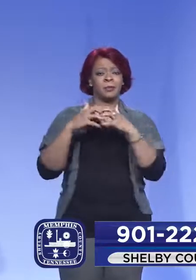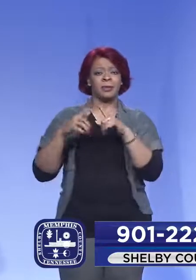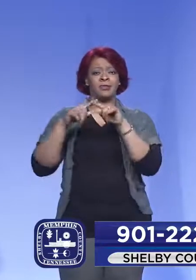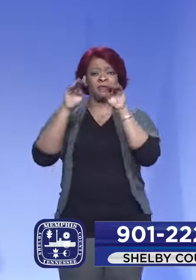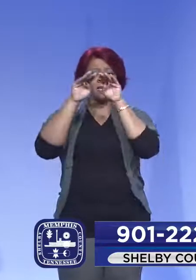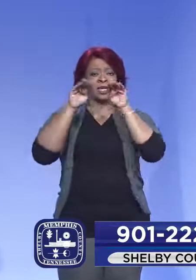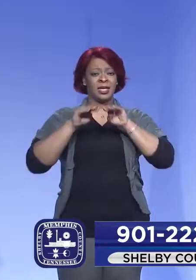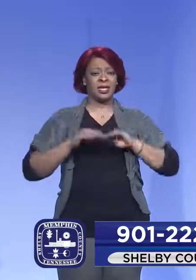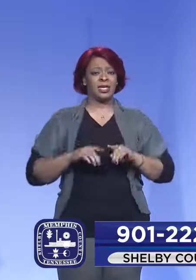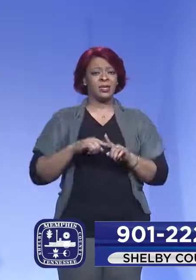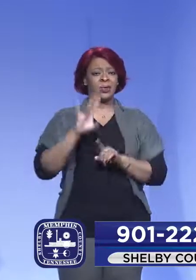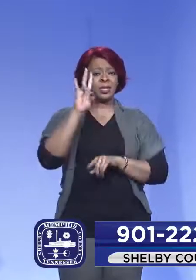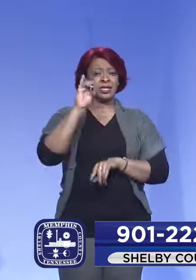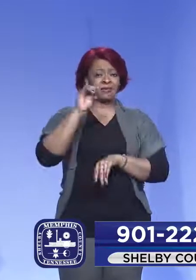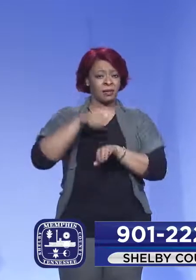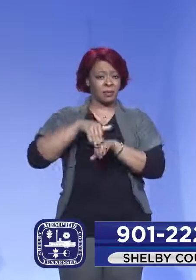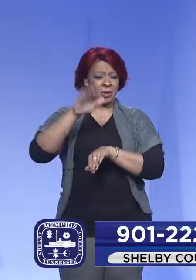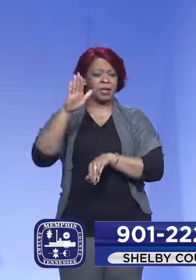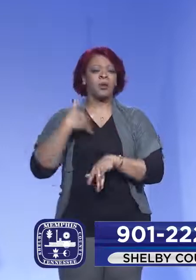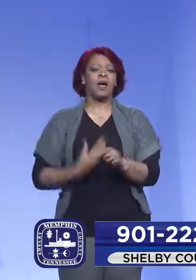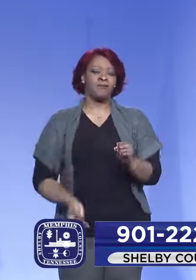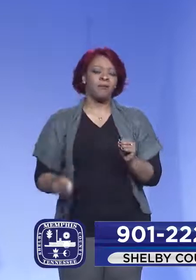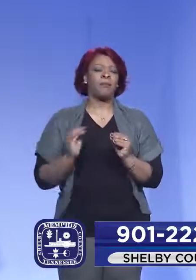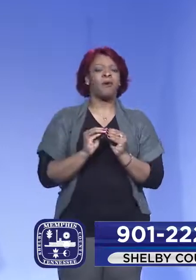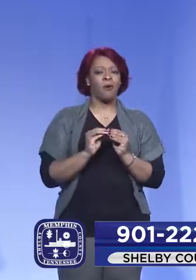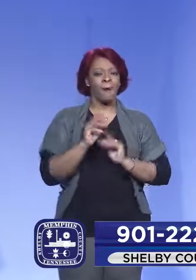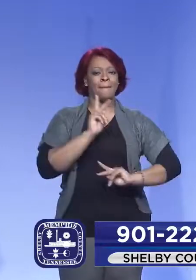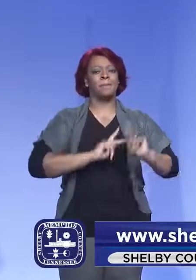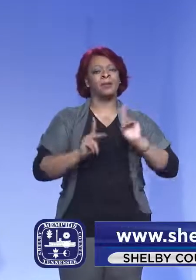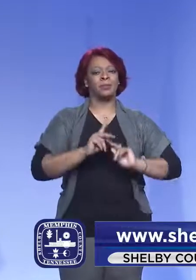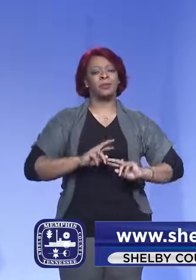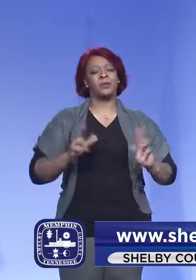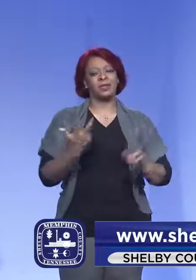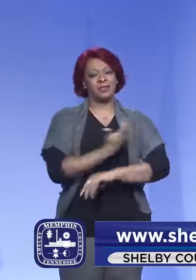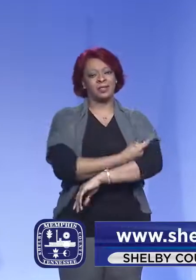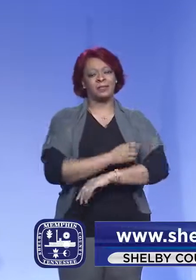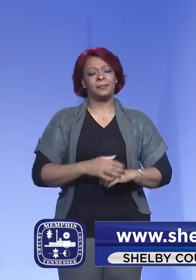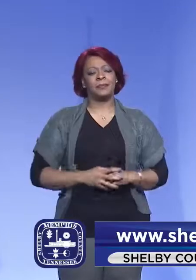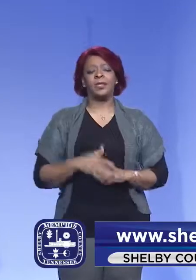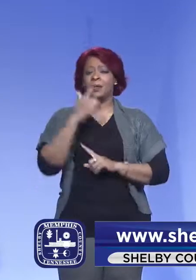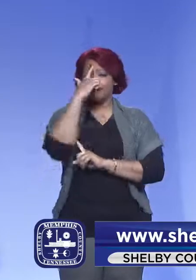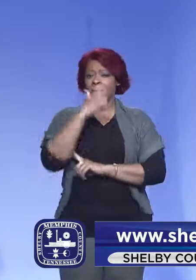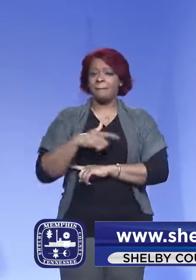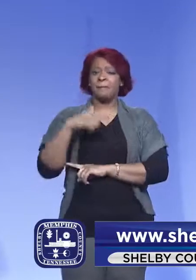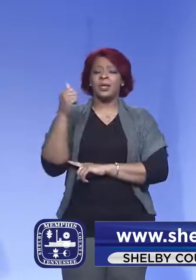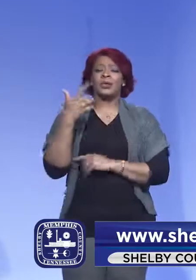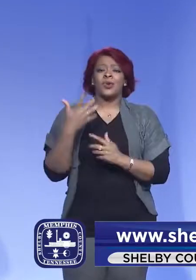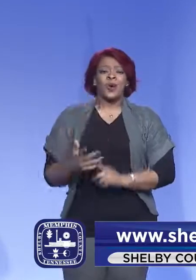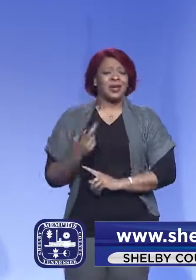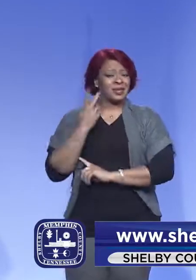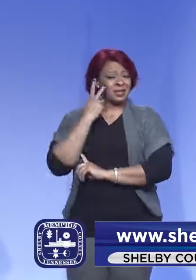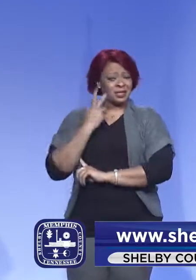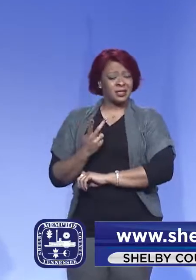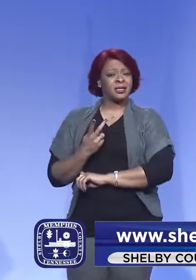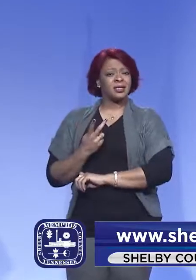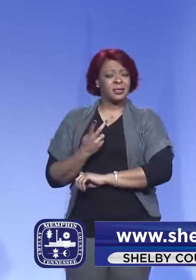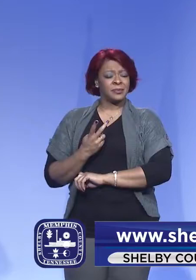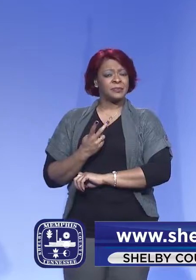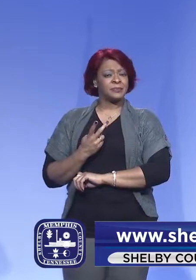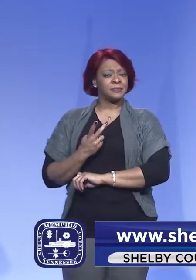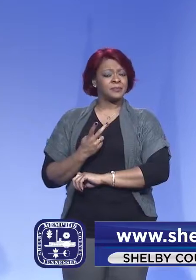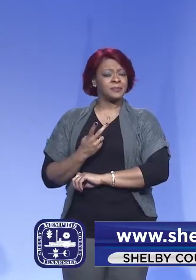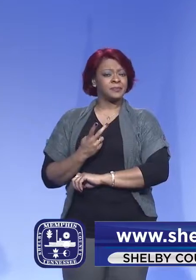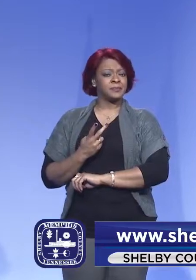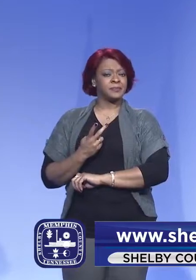phase to 70 plus, we would have more people. But because you can see that there's